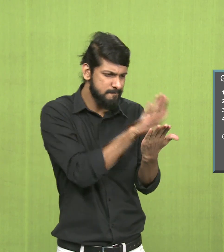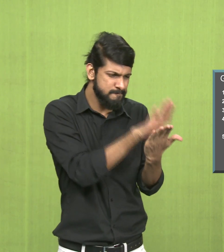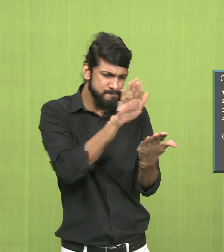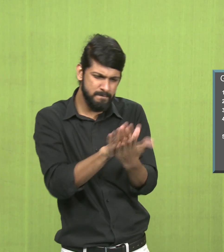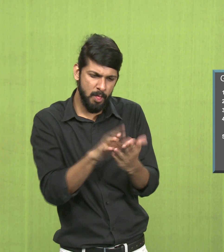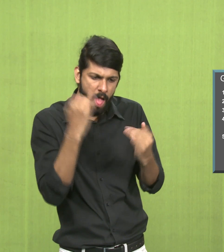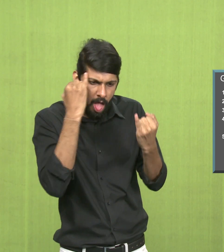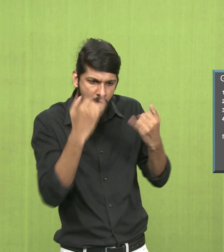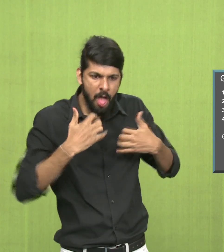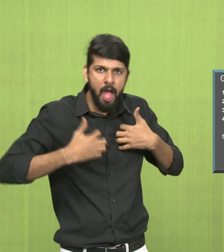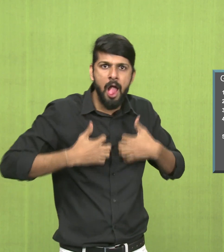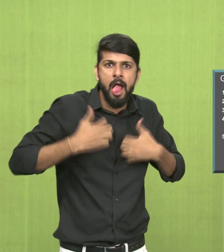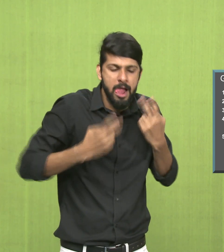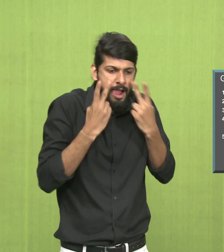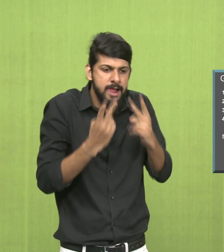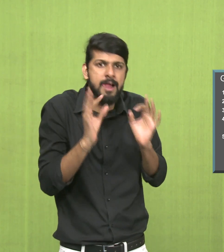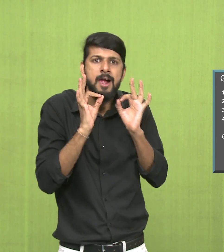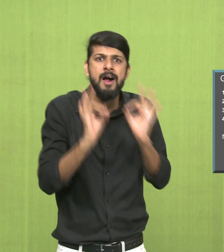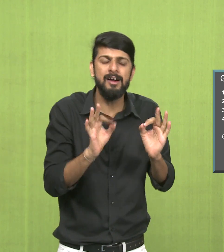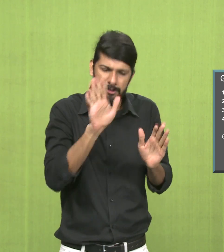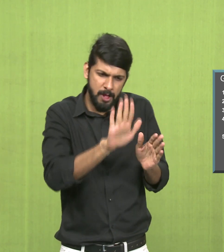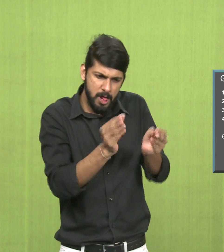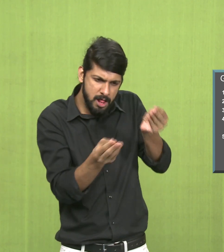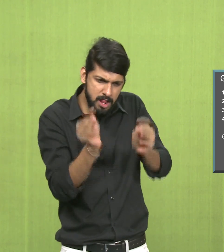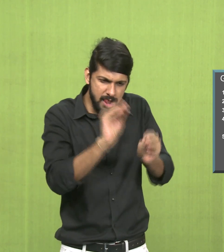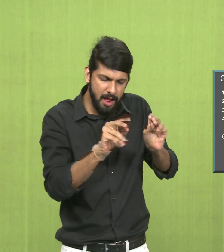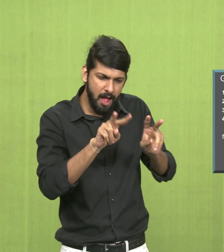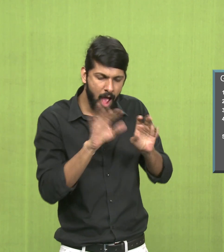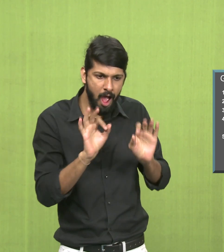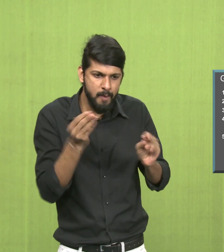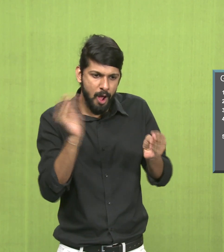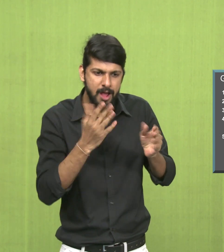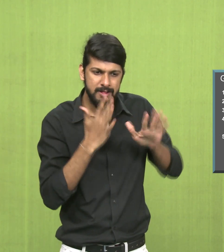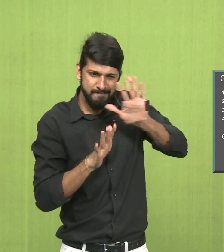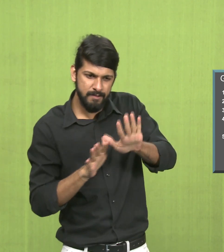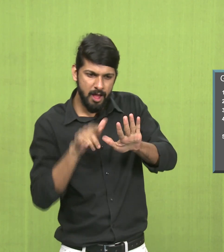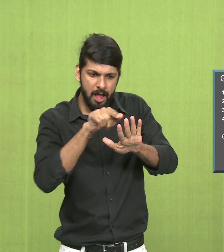or your palm, whatever the case might be, and then use it to make impressions.